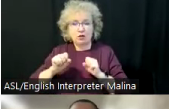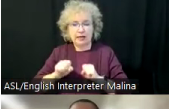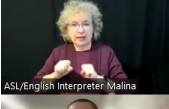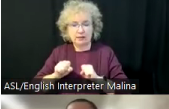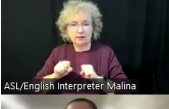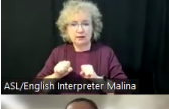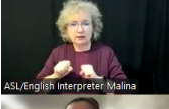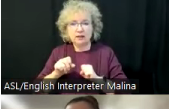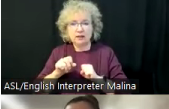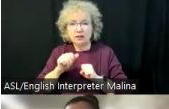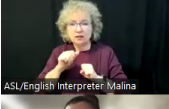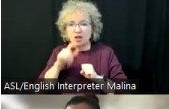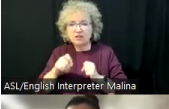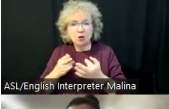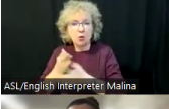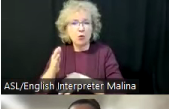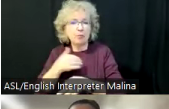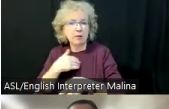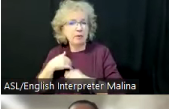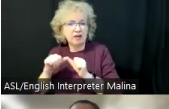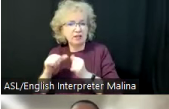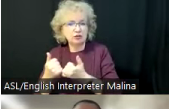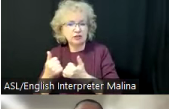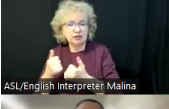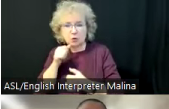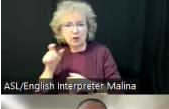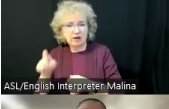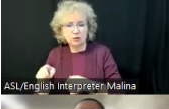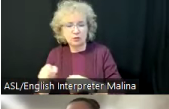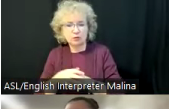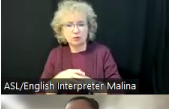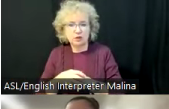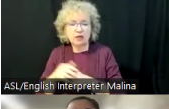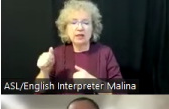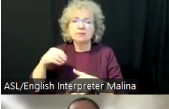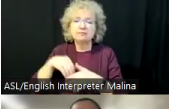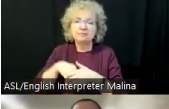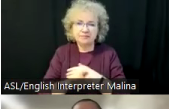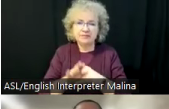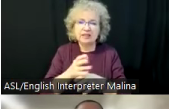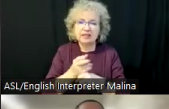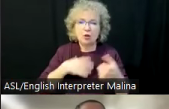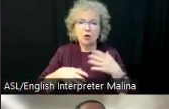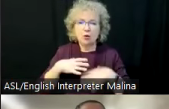they're they don't have to go through a member agency to to come in and get clothing for interviews.